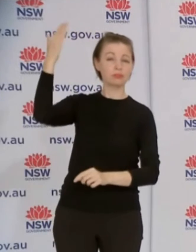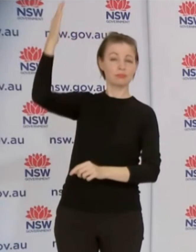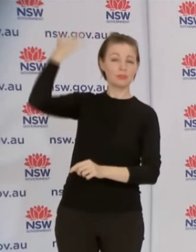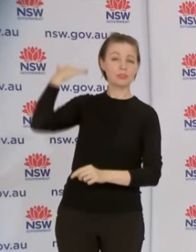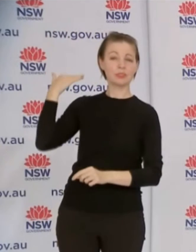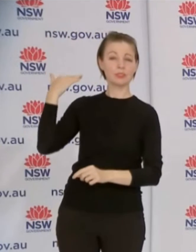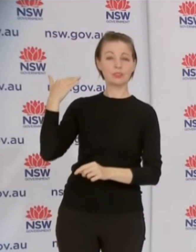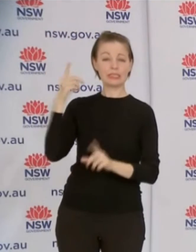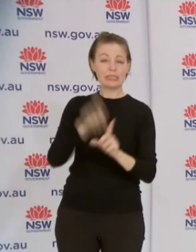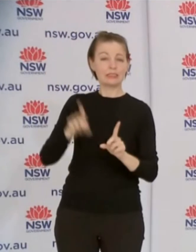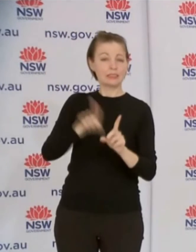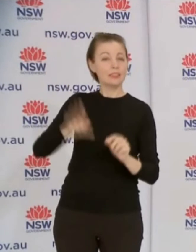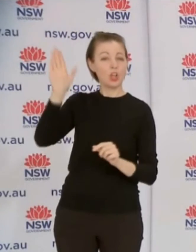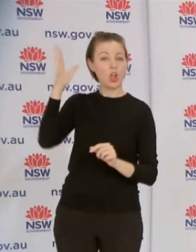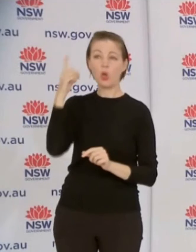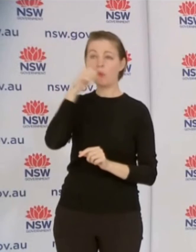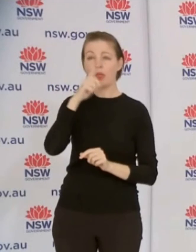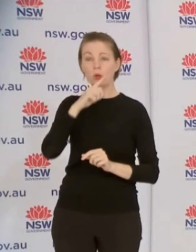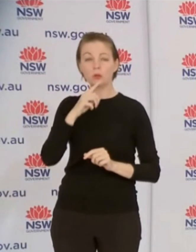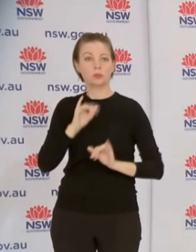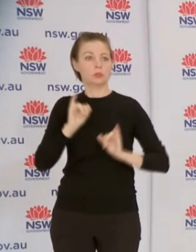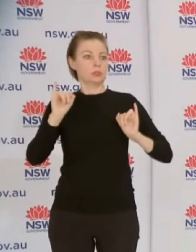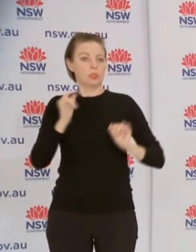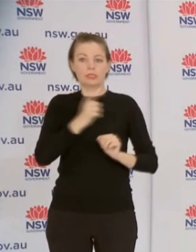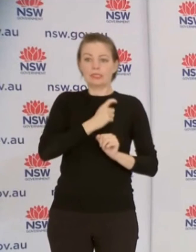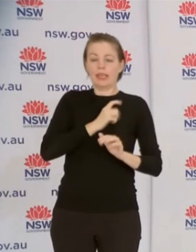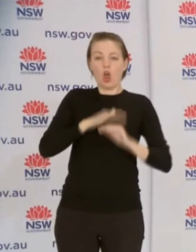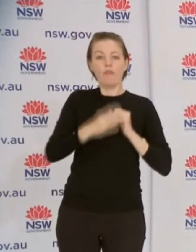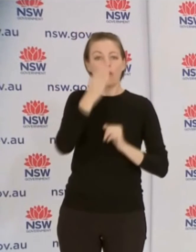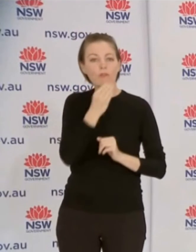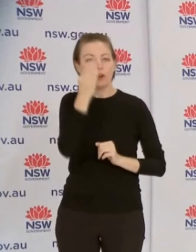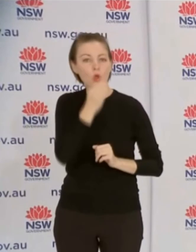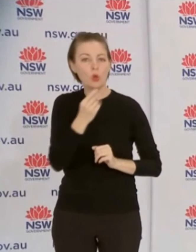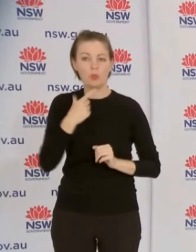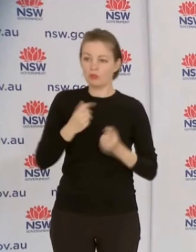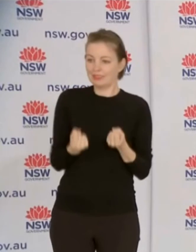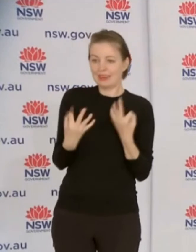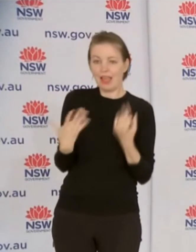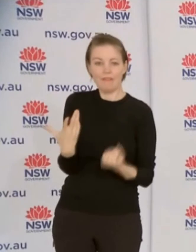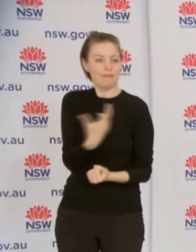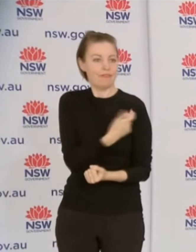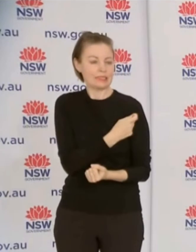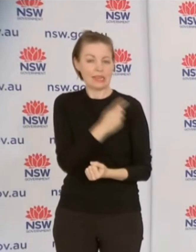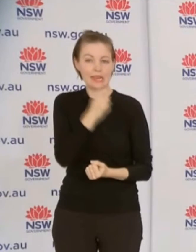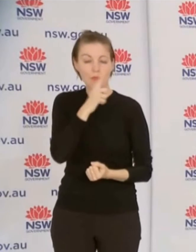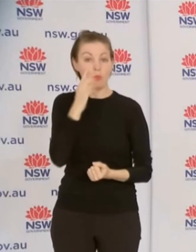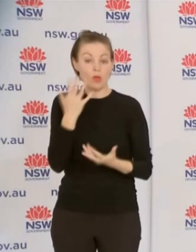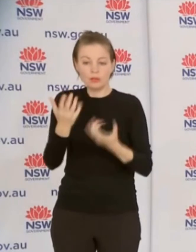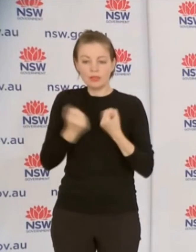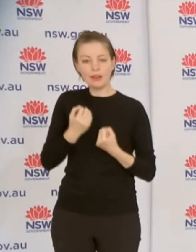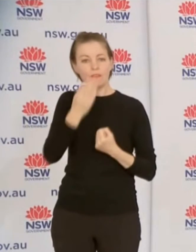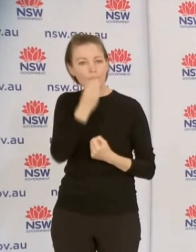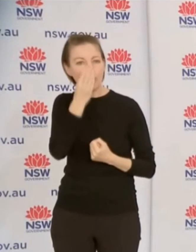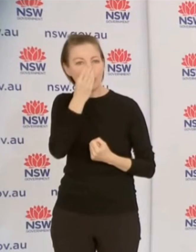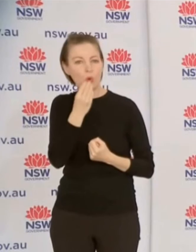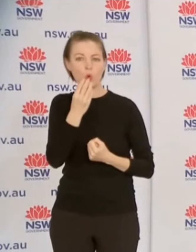had to have thought about how they lived with the flu, because flu used to kill, especially those vulnerable without the vaccine. So we have to get very real about